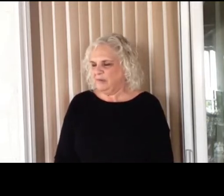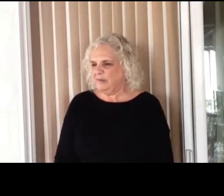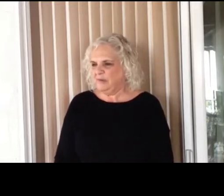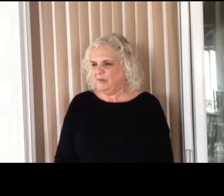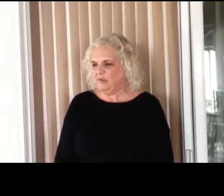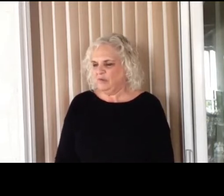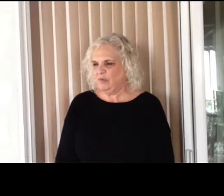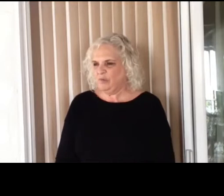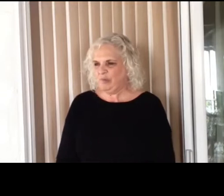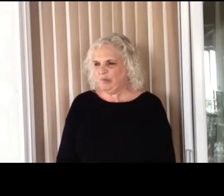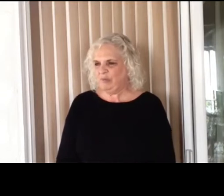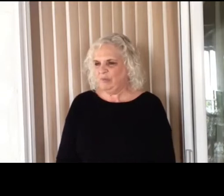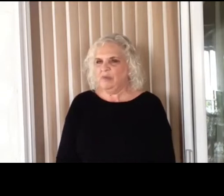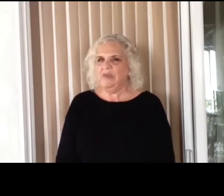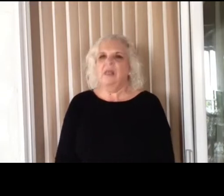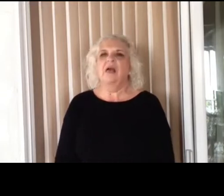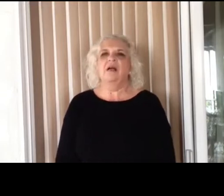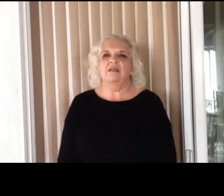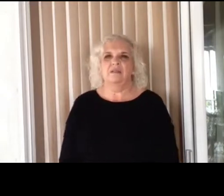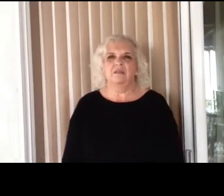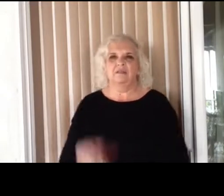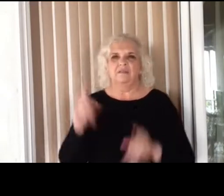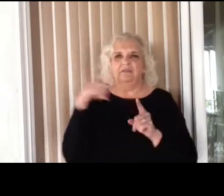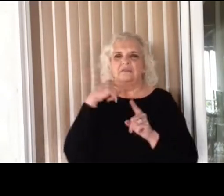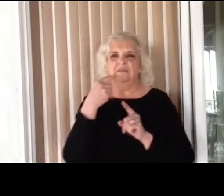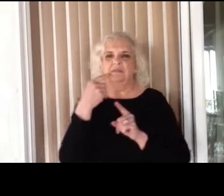no video playing. So,